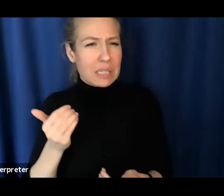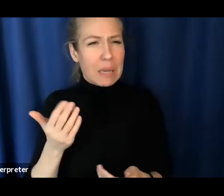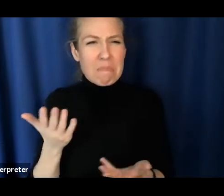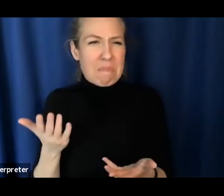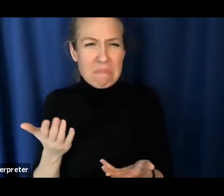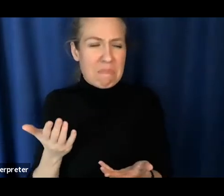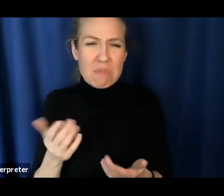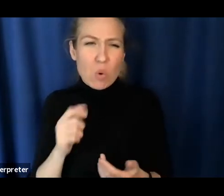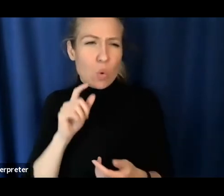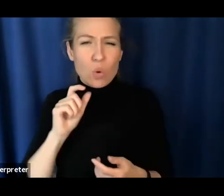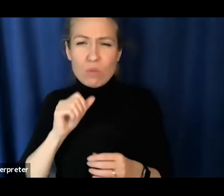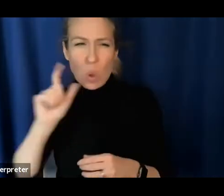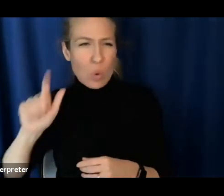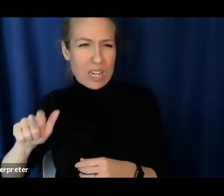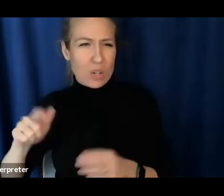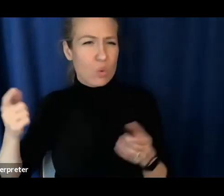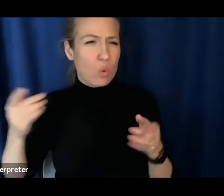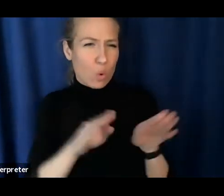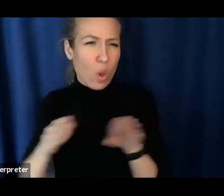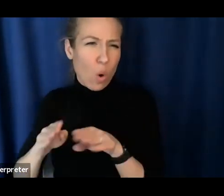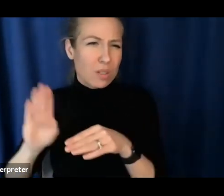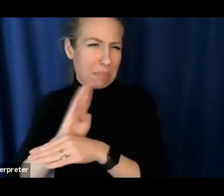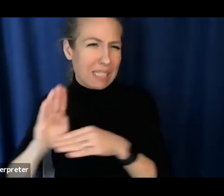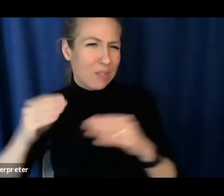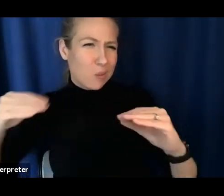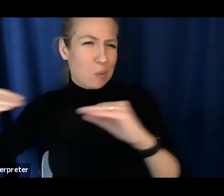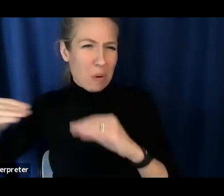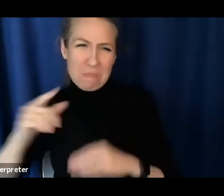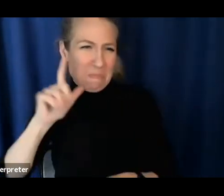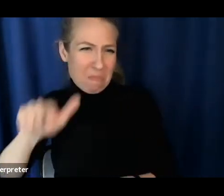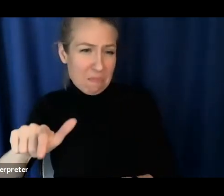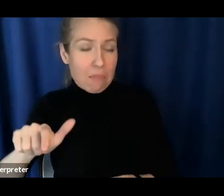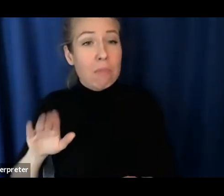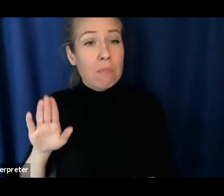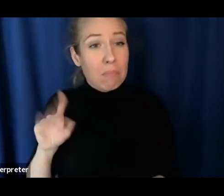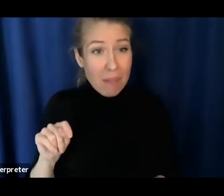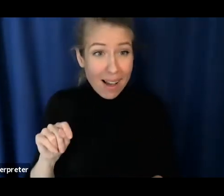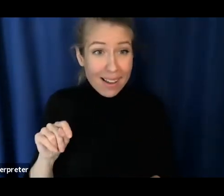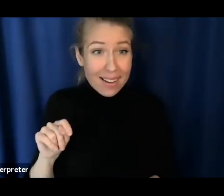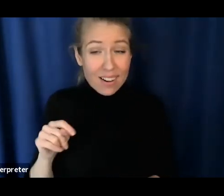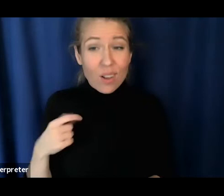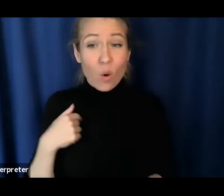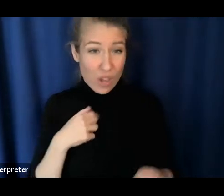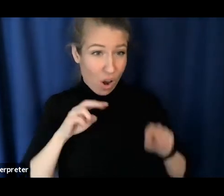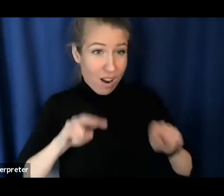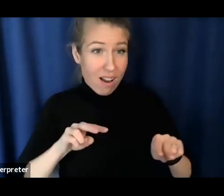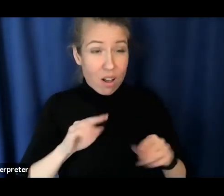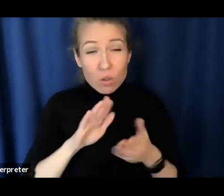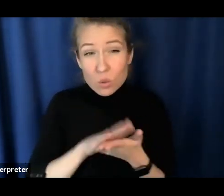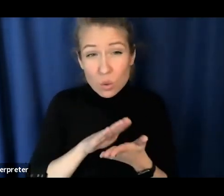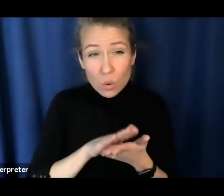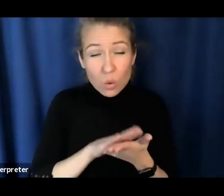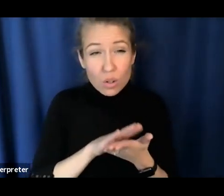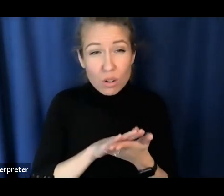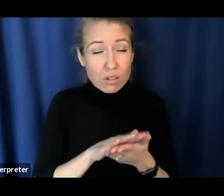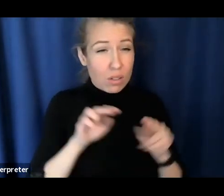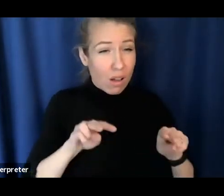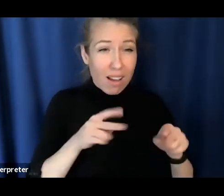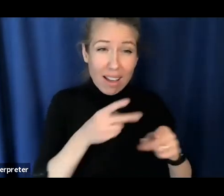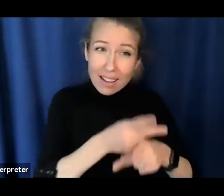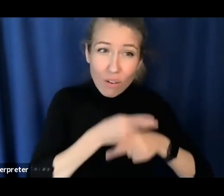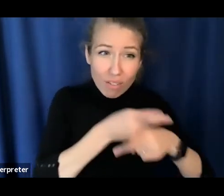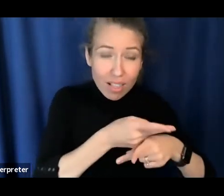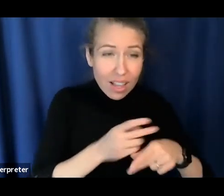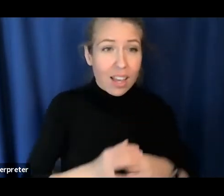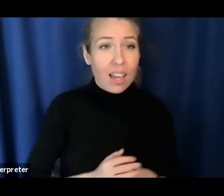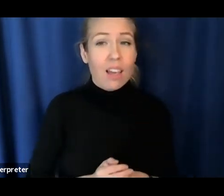But the fact is that it springs up very differently. We're tracking schools very closely, obviously. But